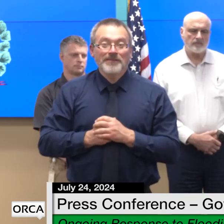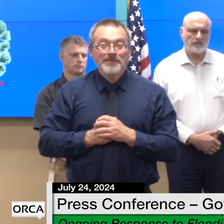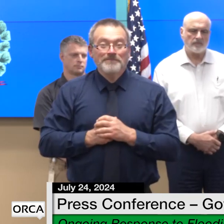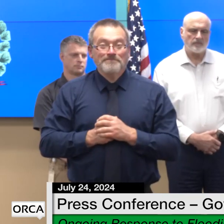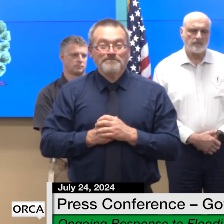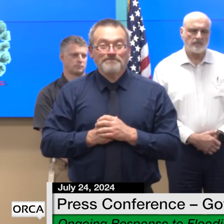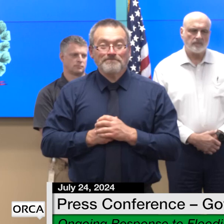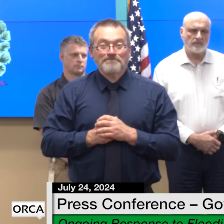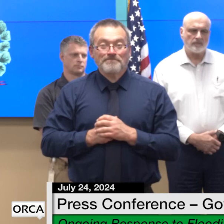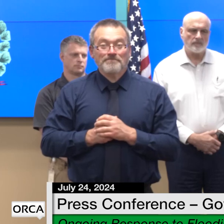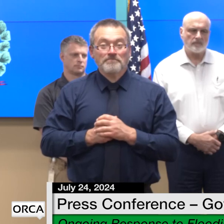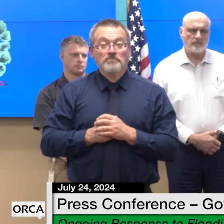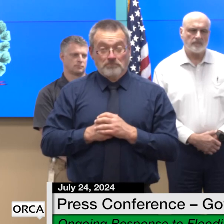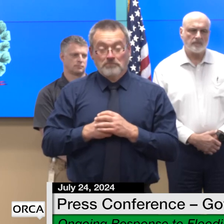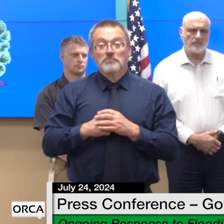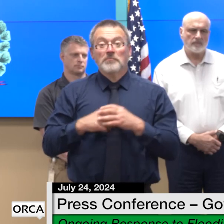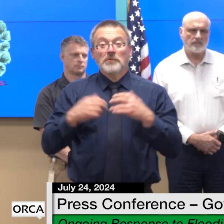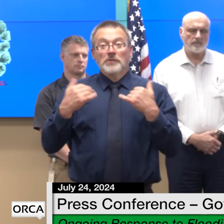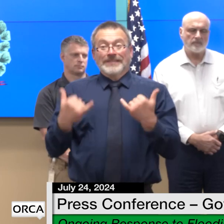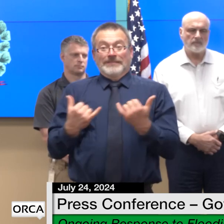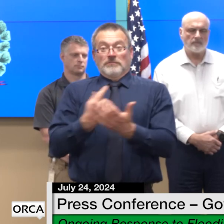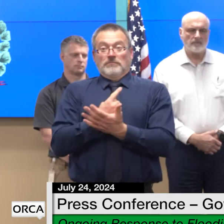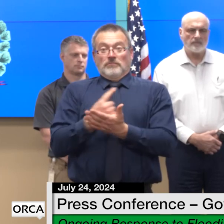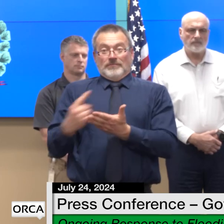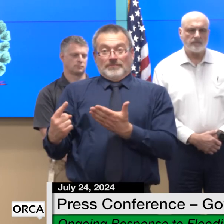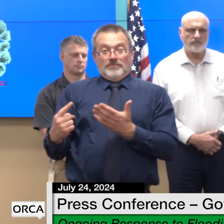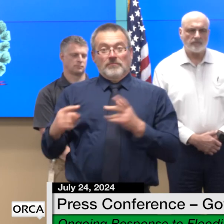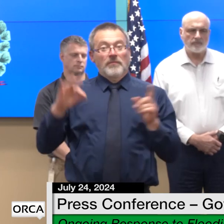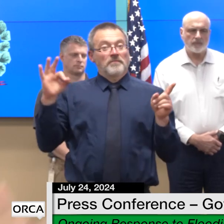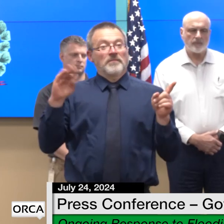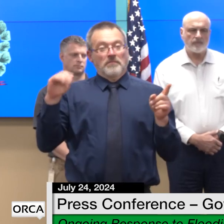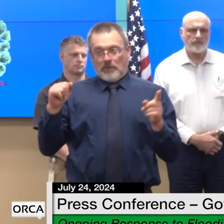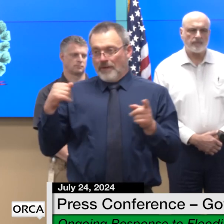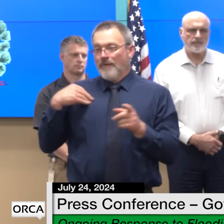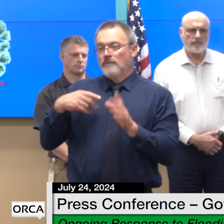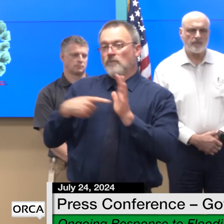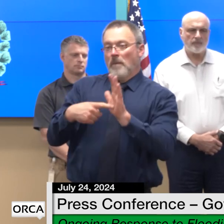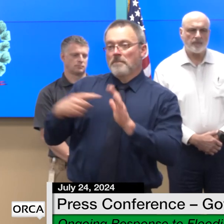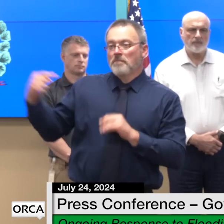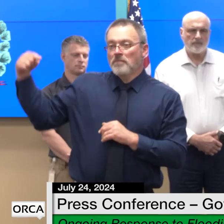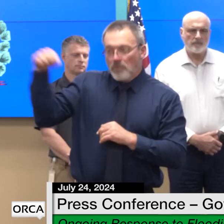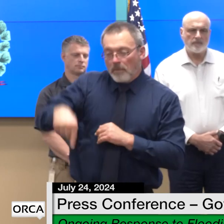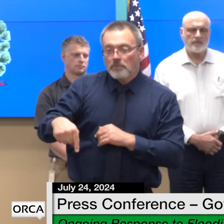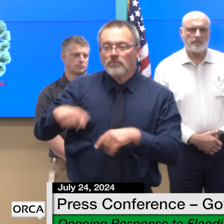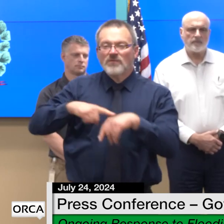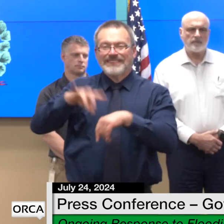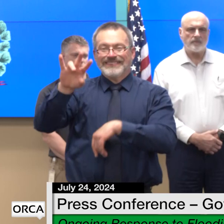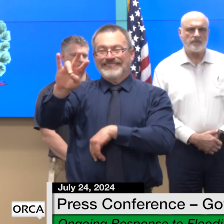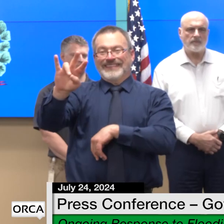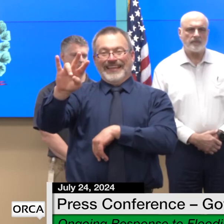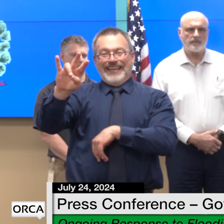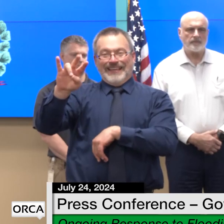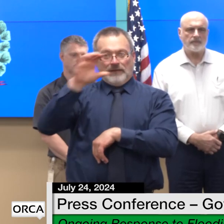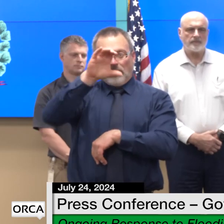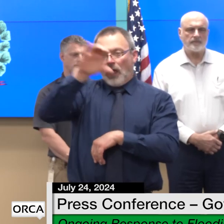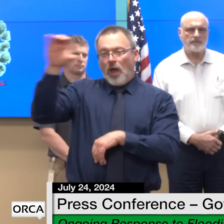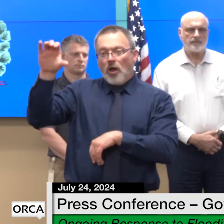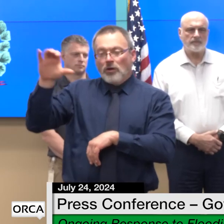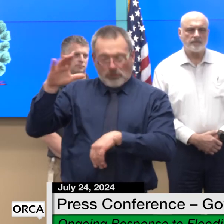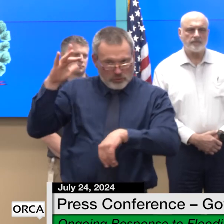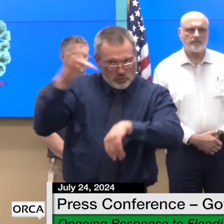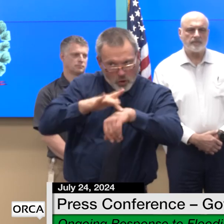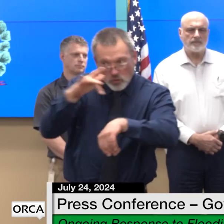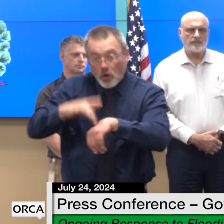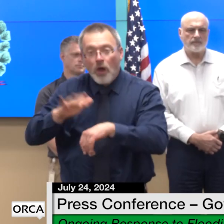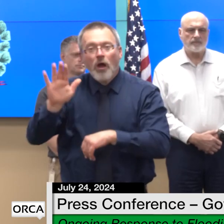This week, FEMA had representatives in seven counties evaluating private property losses, such as